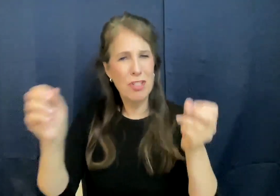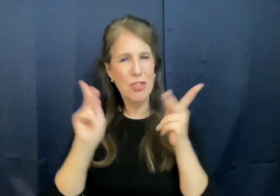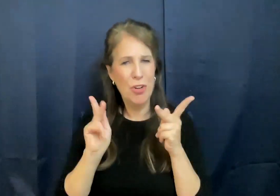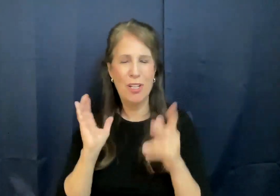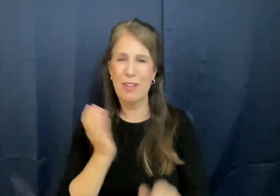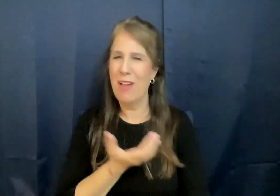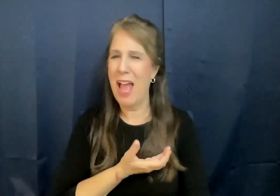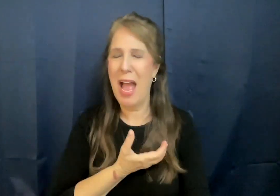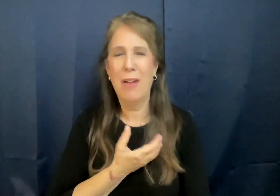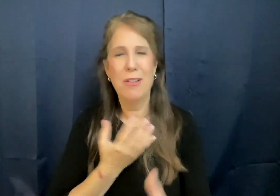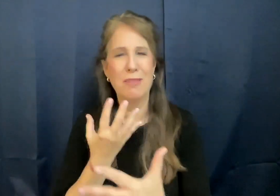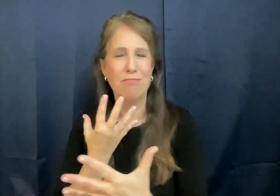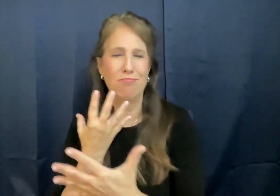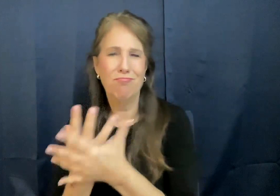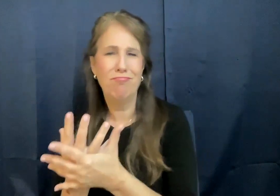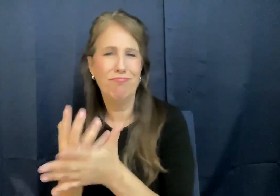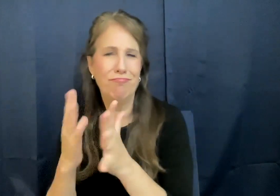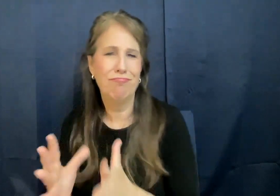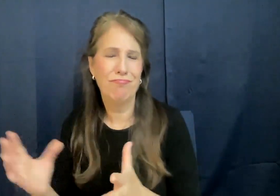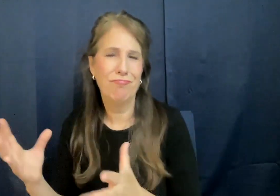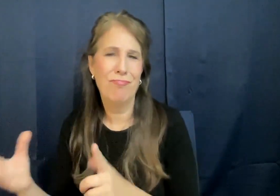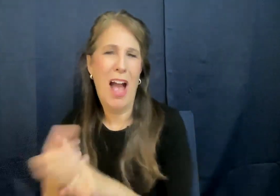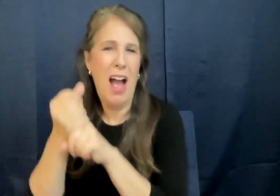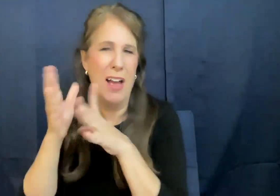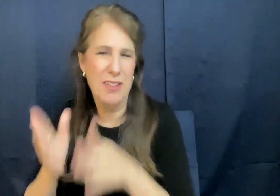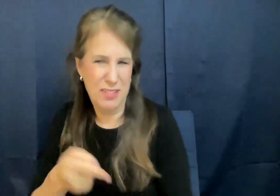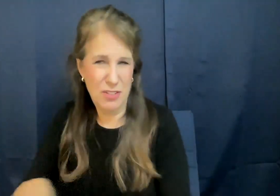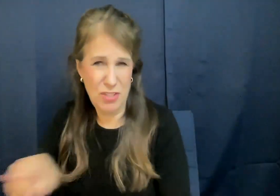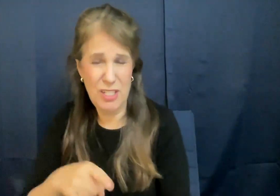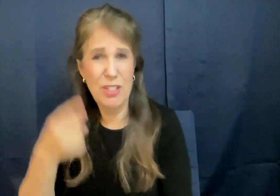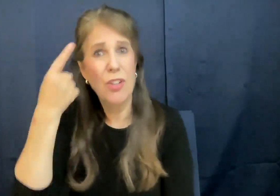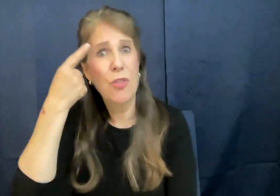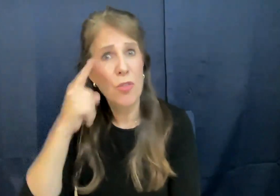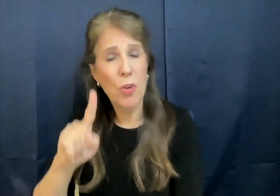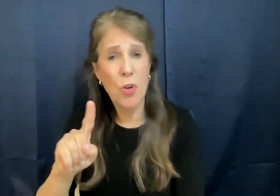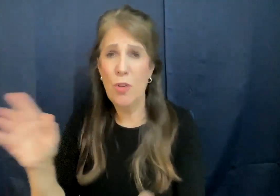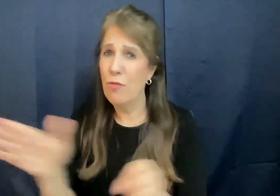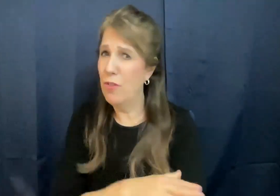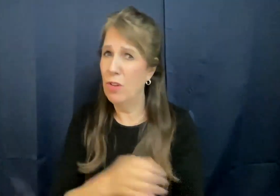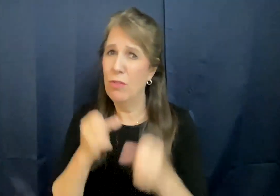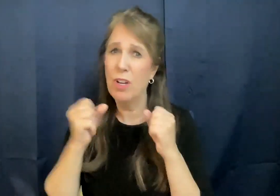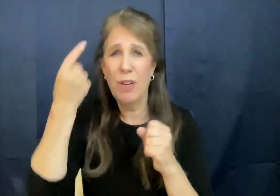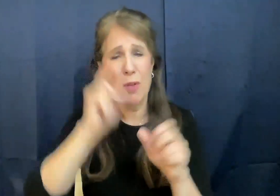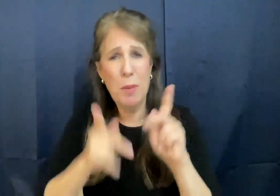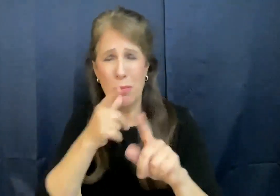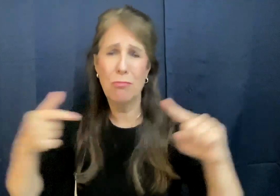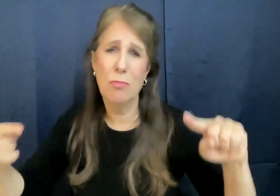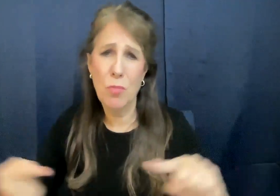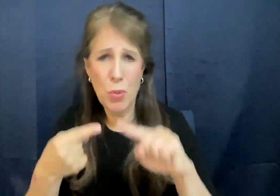Together, we pray for the full recovery of the wounded. And together we pray for our beloved